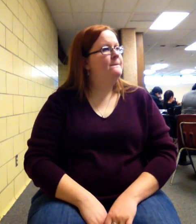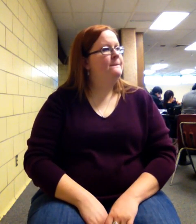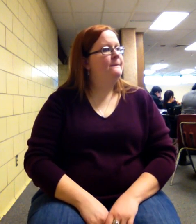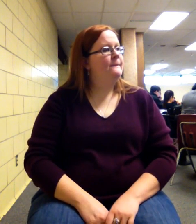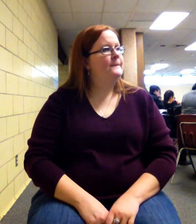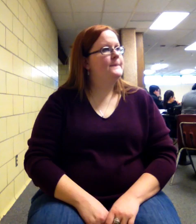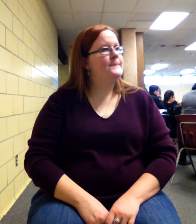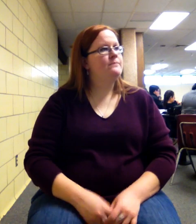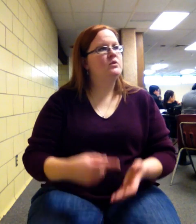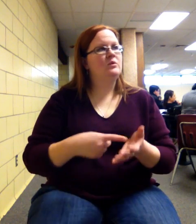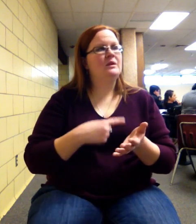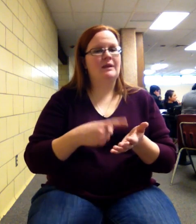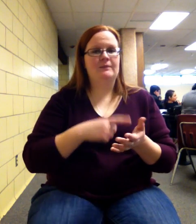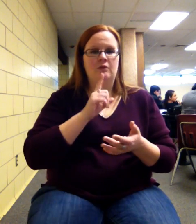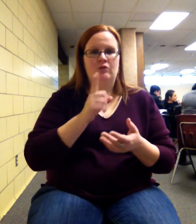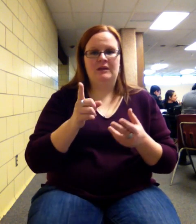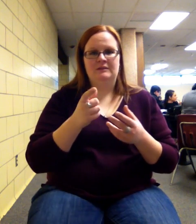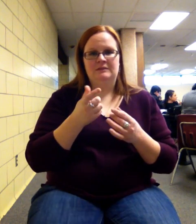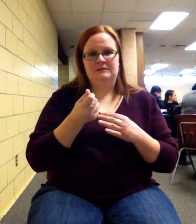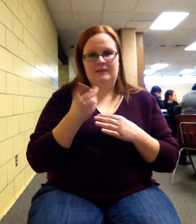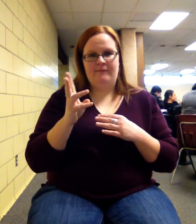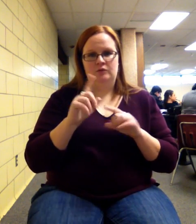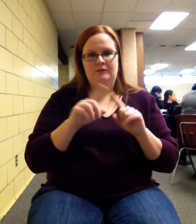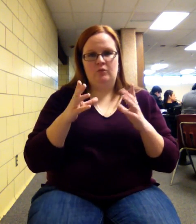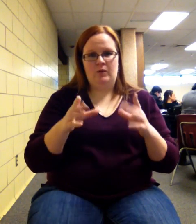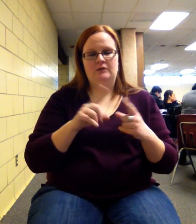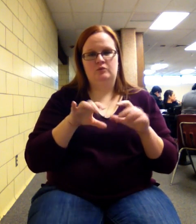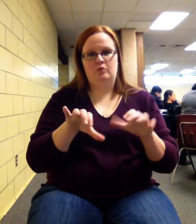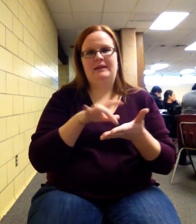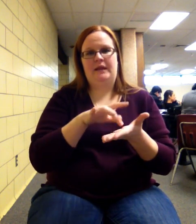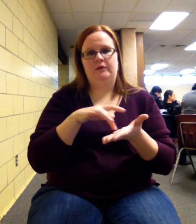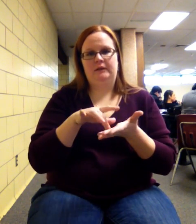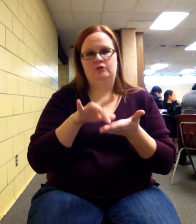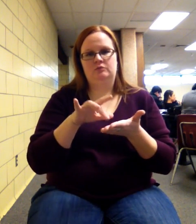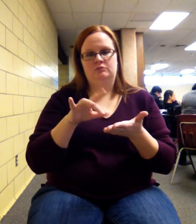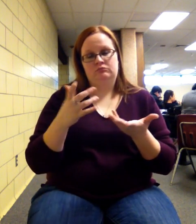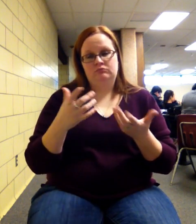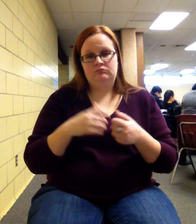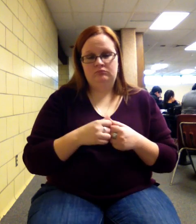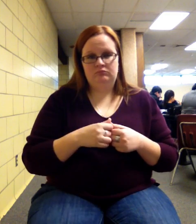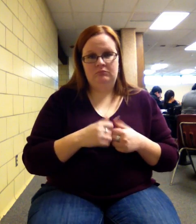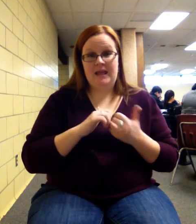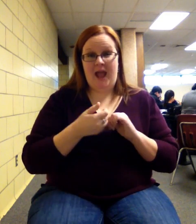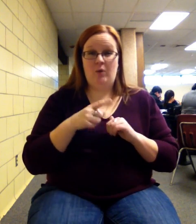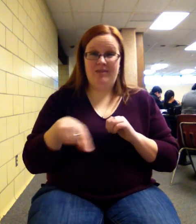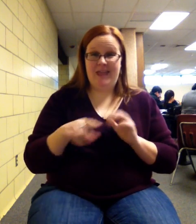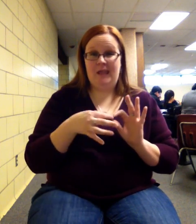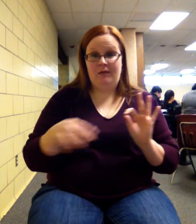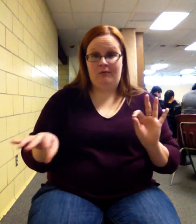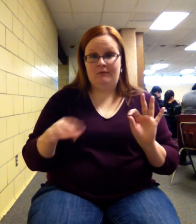So sometimes there's more than one way to do a calculation to get there. Like I said, the way they worded this, they were having you pretend like,